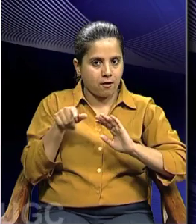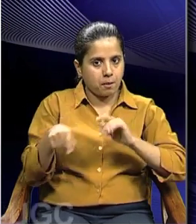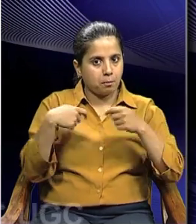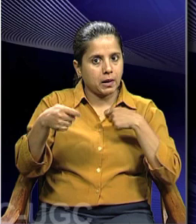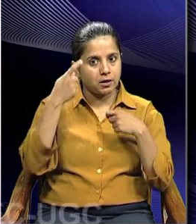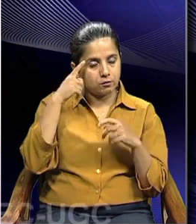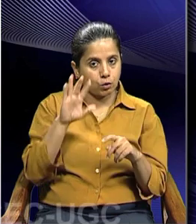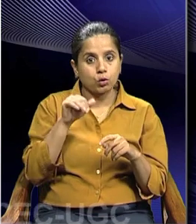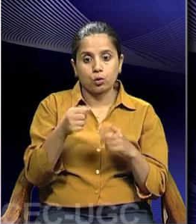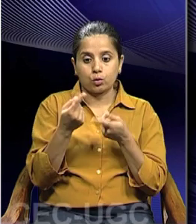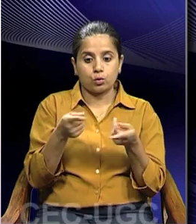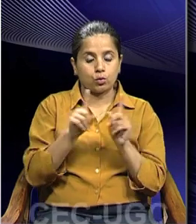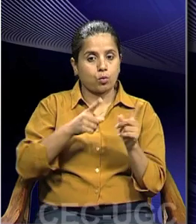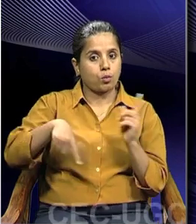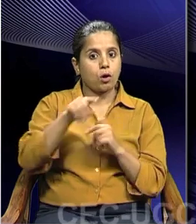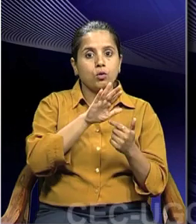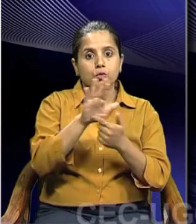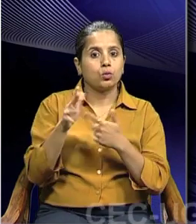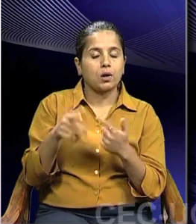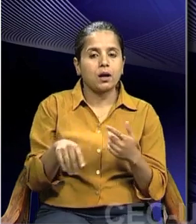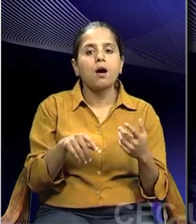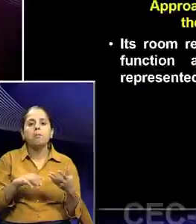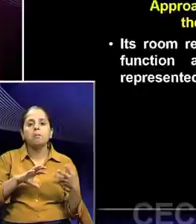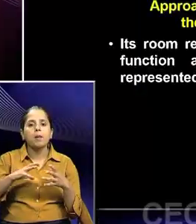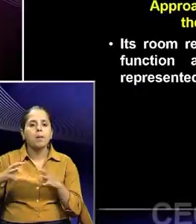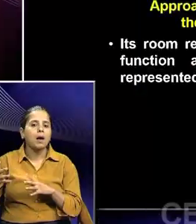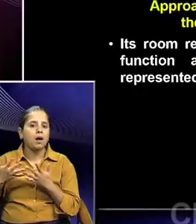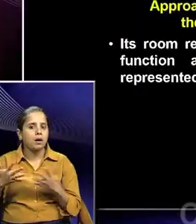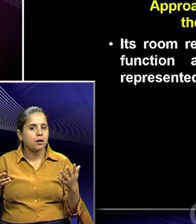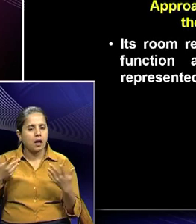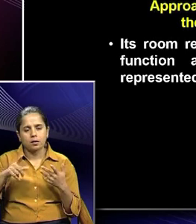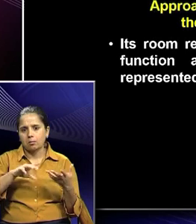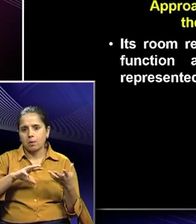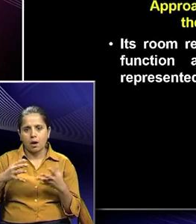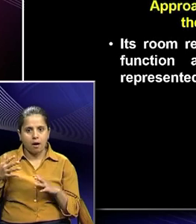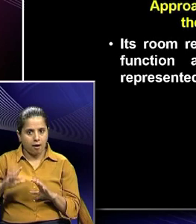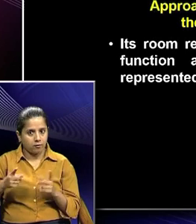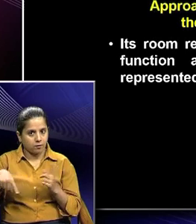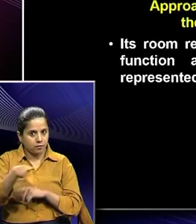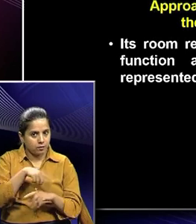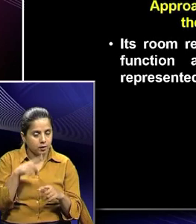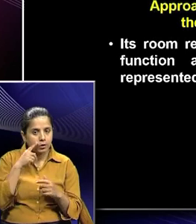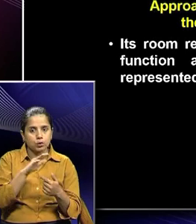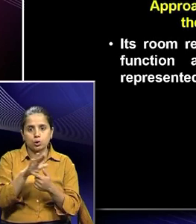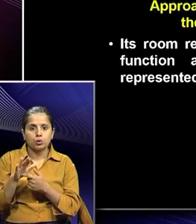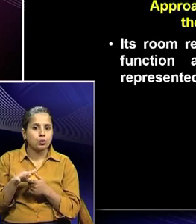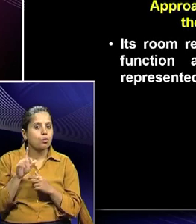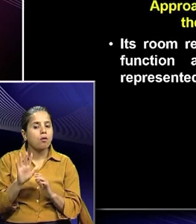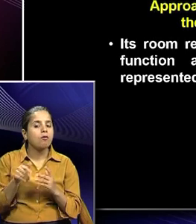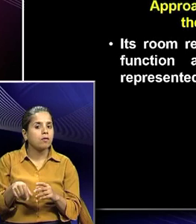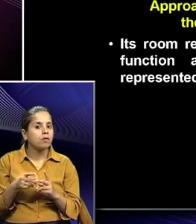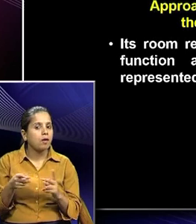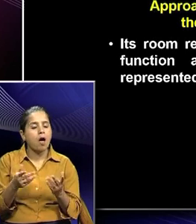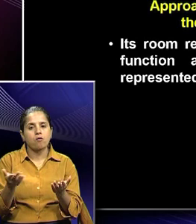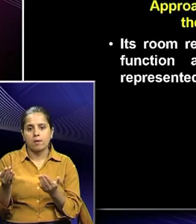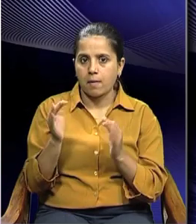room, its room represents the production function. Whatever production function you have, it represents the rooms which are